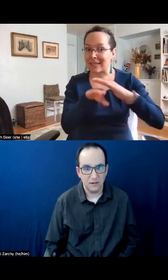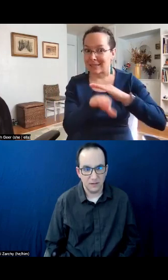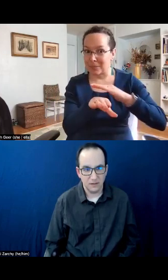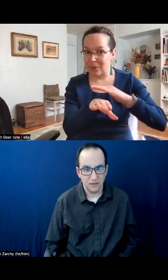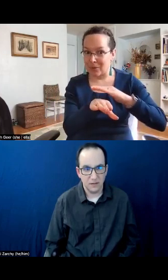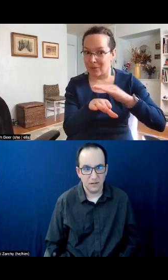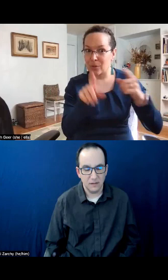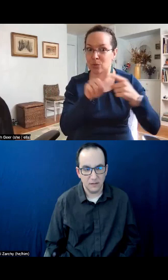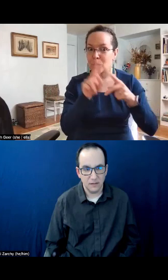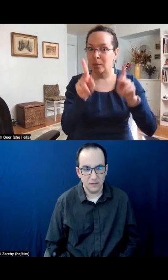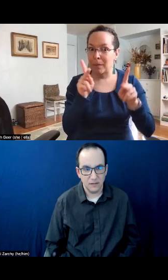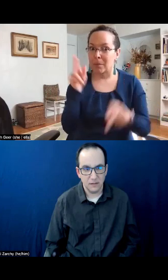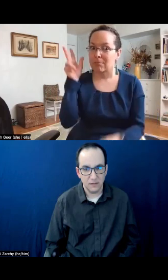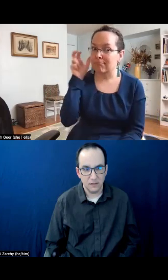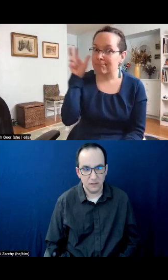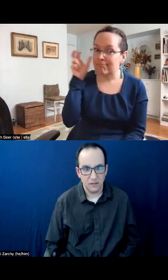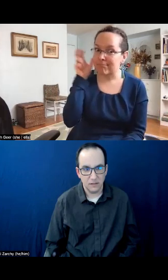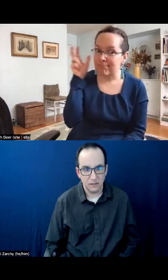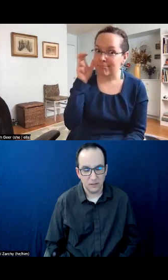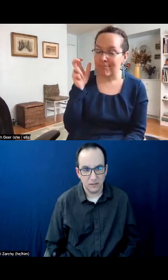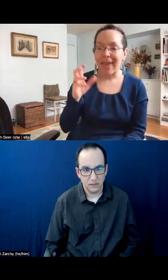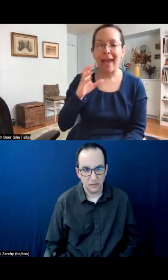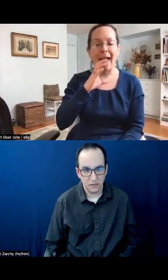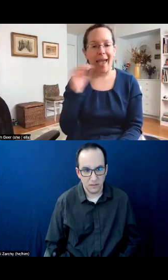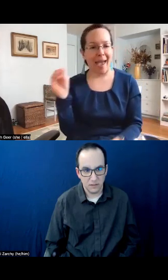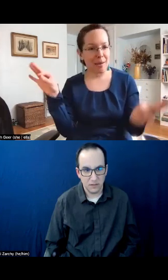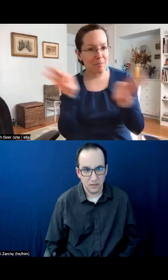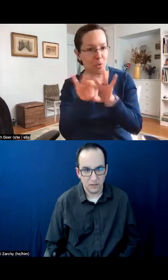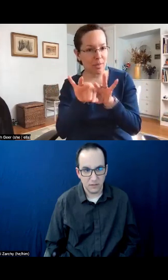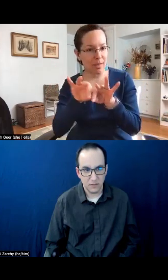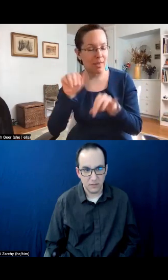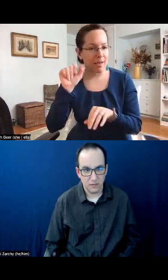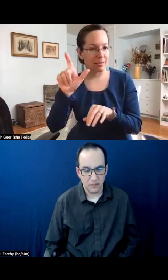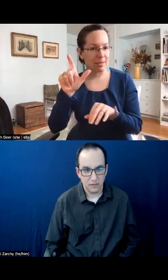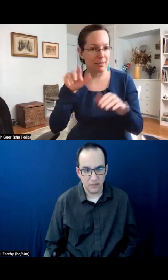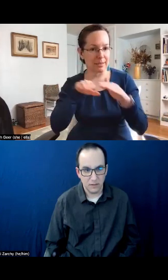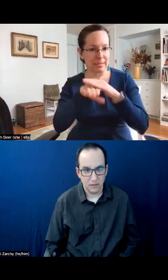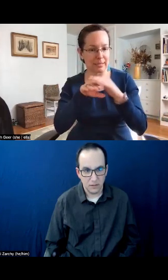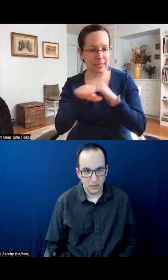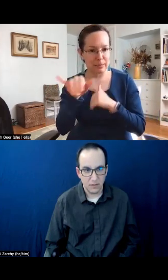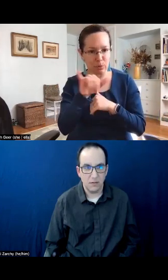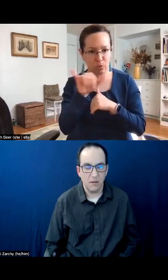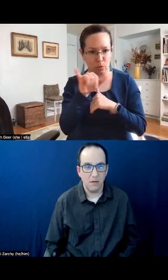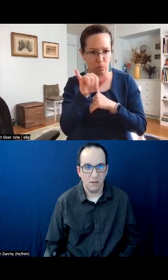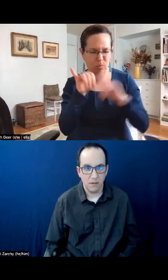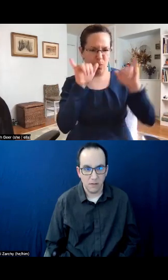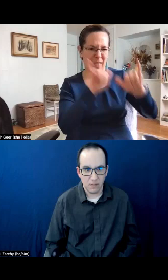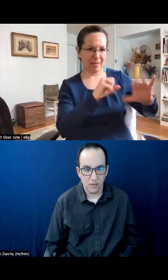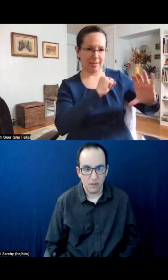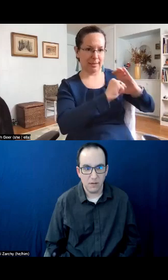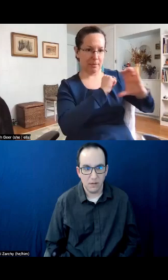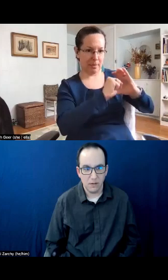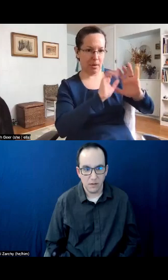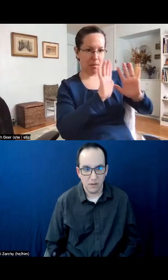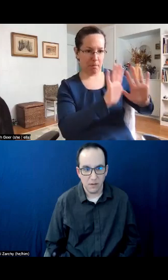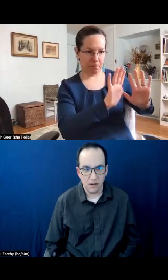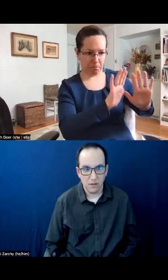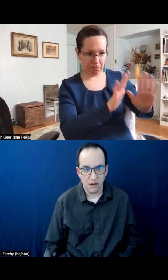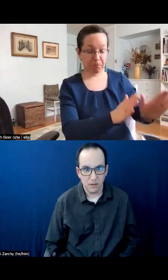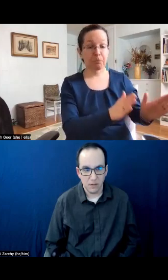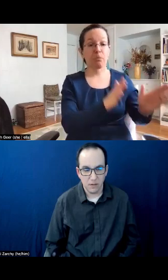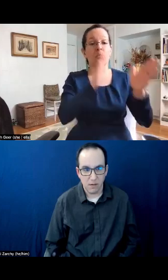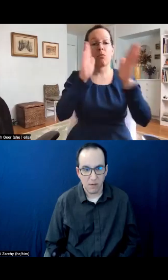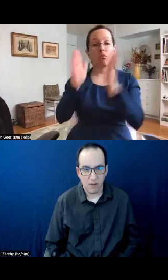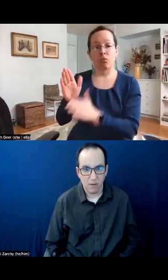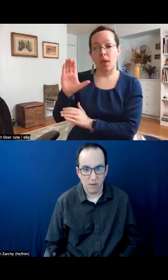slow, so much so that the prosody is marked and sounds bizarre to any native listener listening. But that is the only way that I